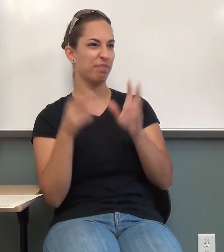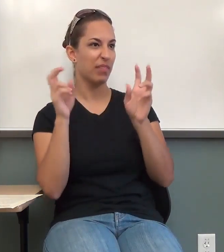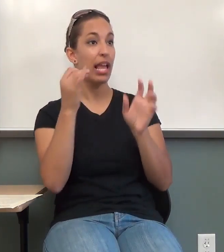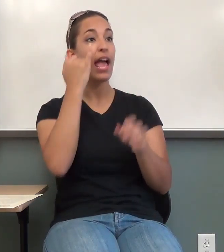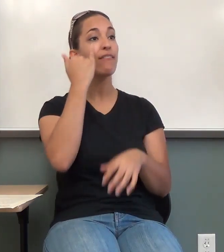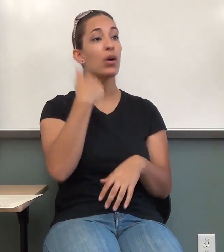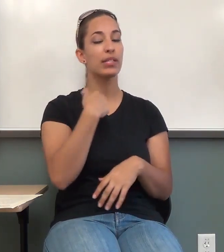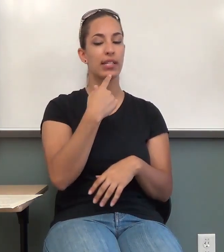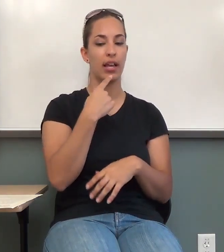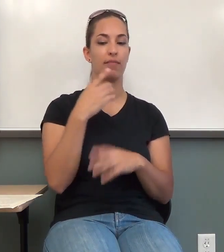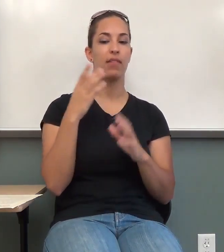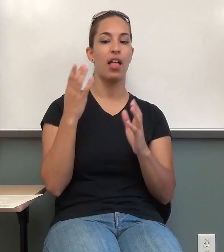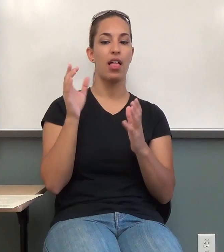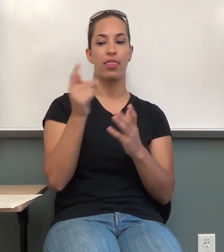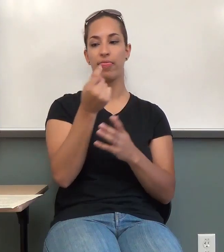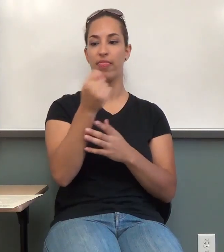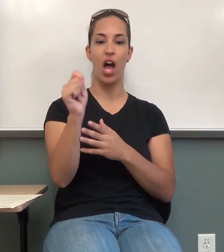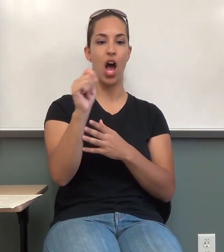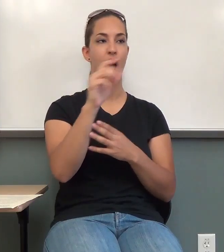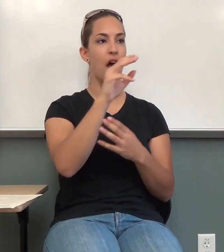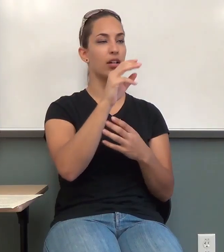say, how